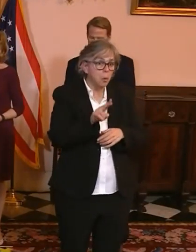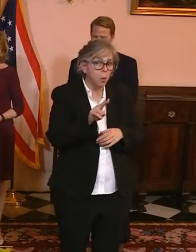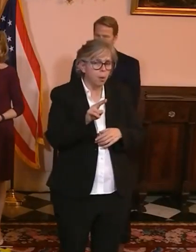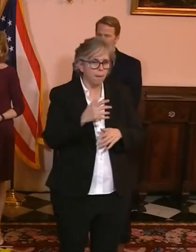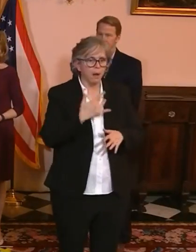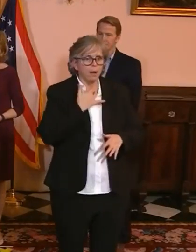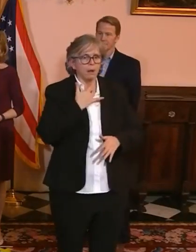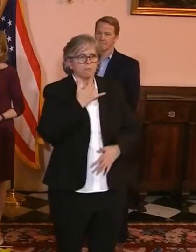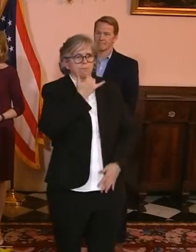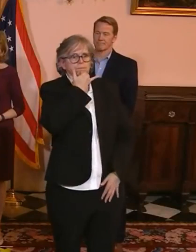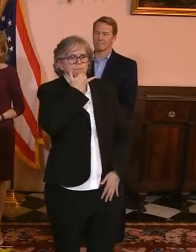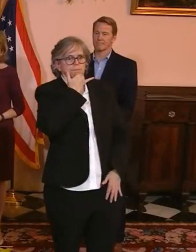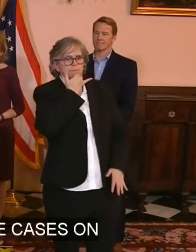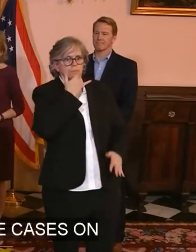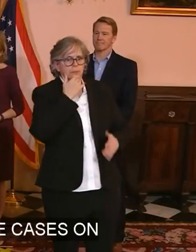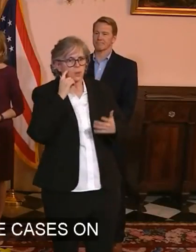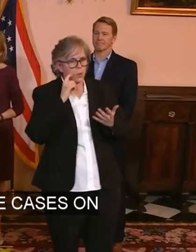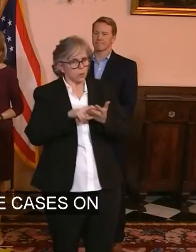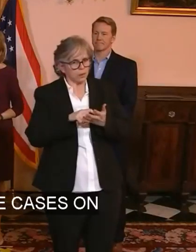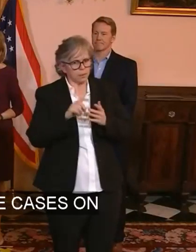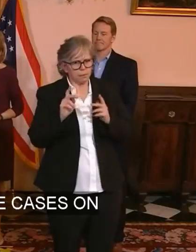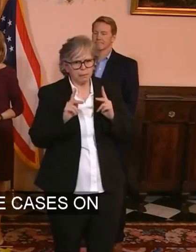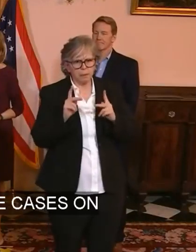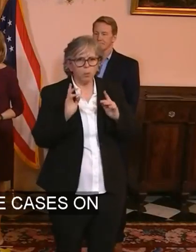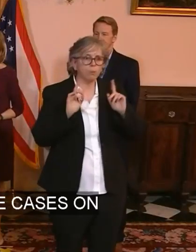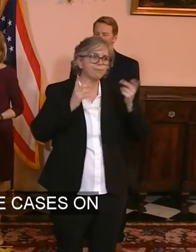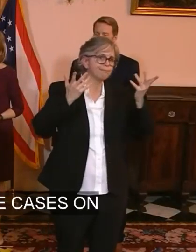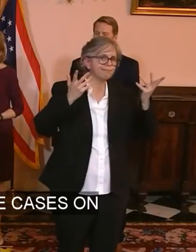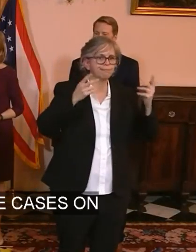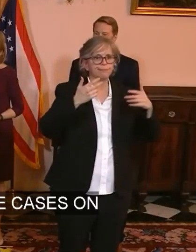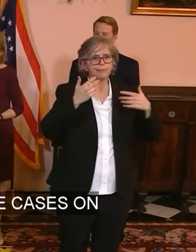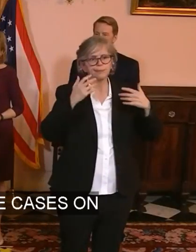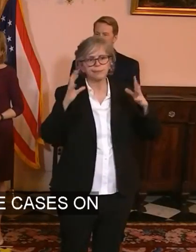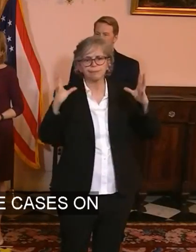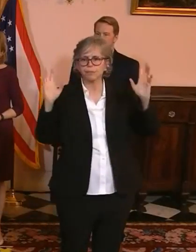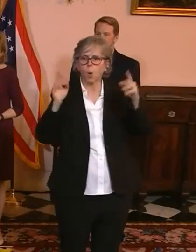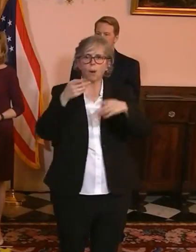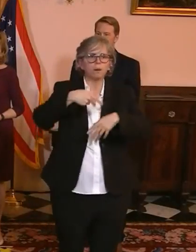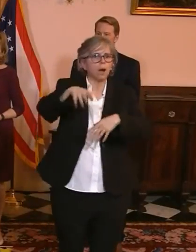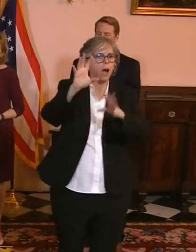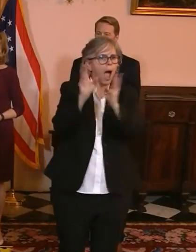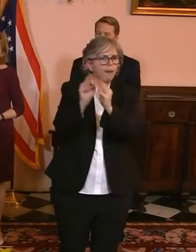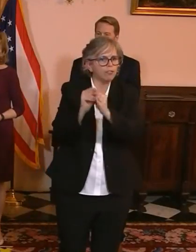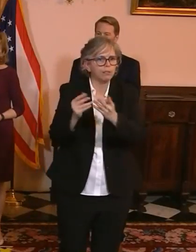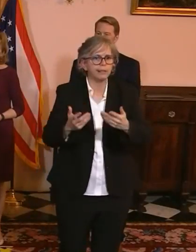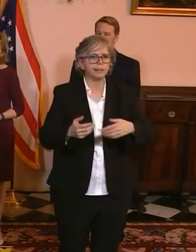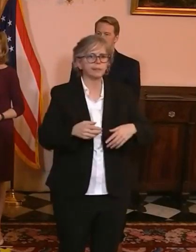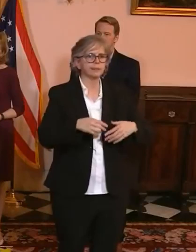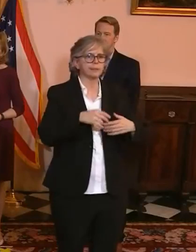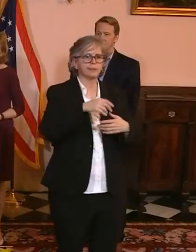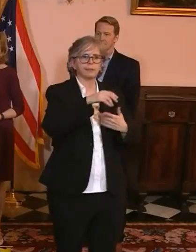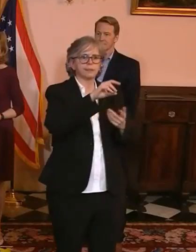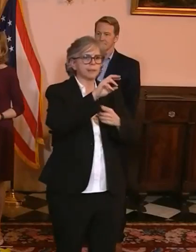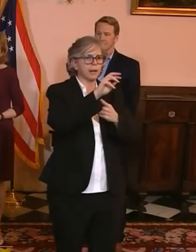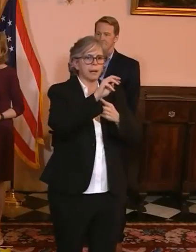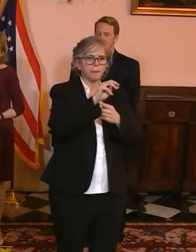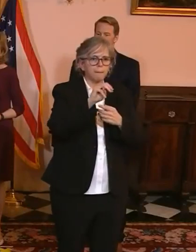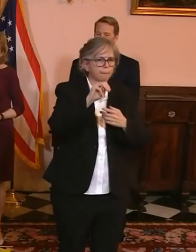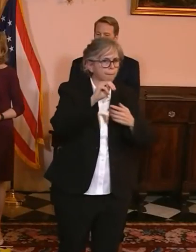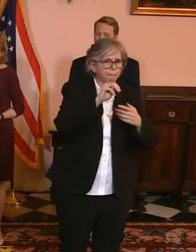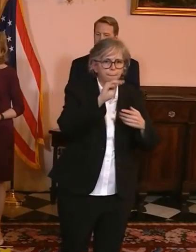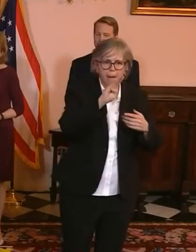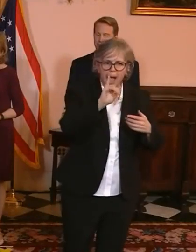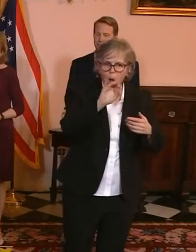from conferences like APAC and Biogen, the CPAC conference. And that's when we began to realize, even though we did not have